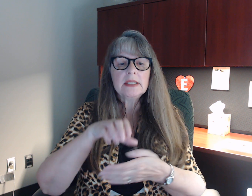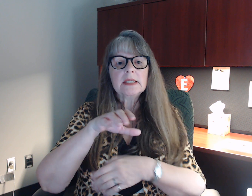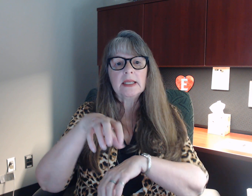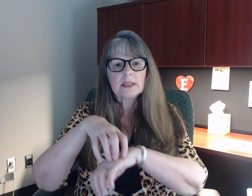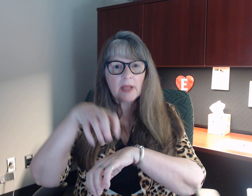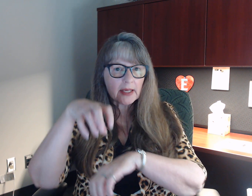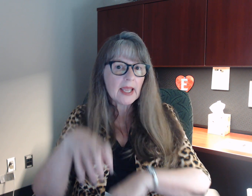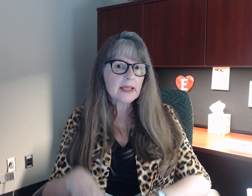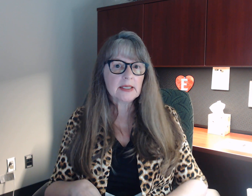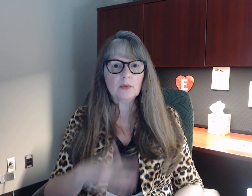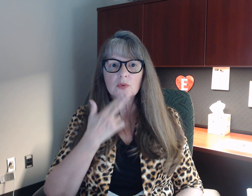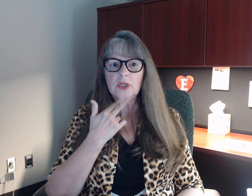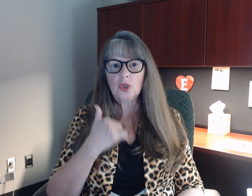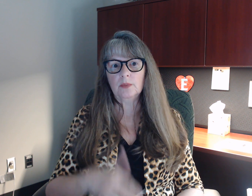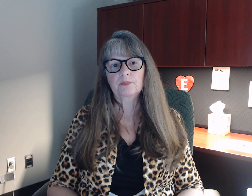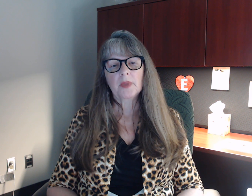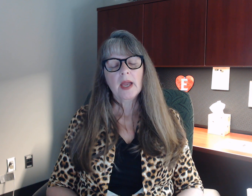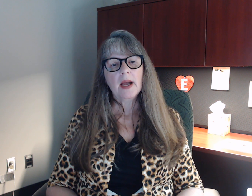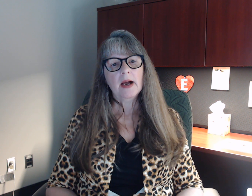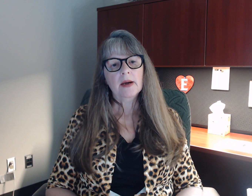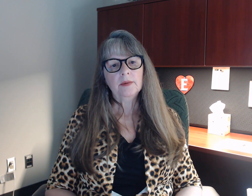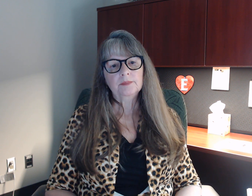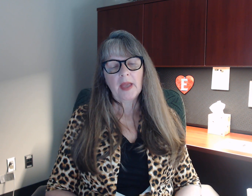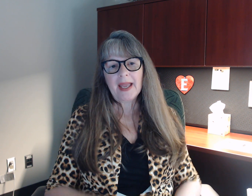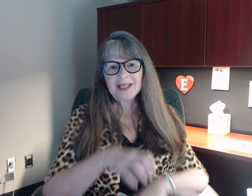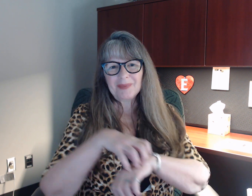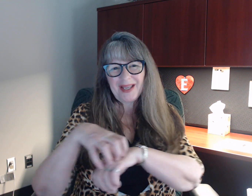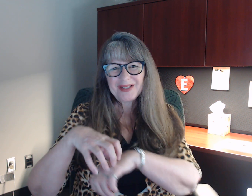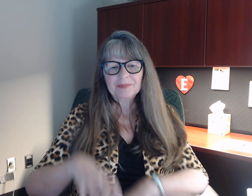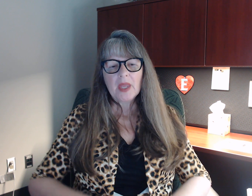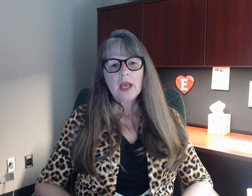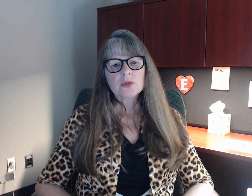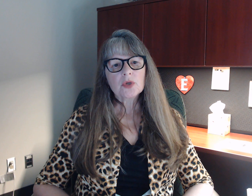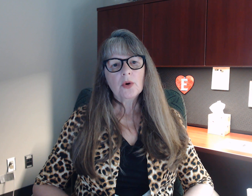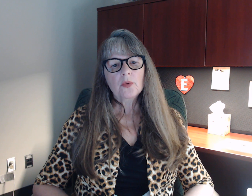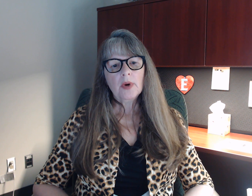and some cupcakes, and it was really cute. I had cupcakes. So